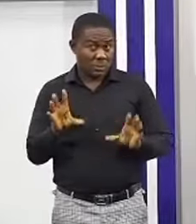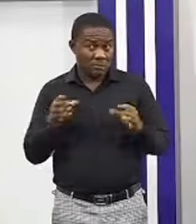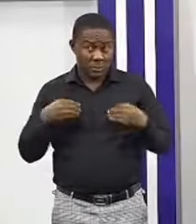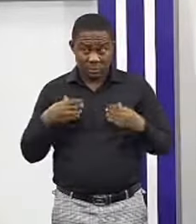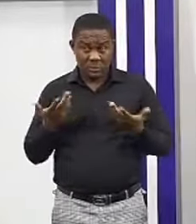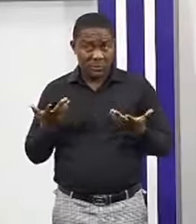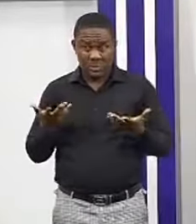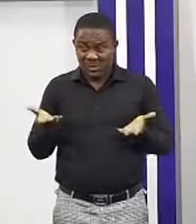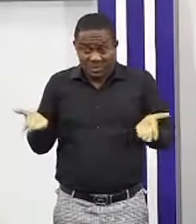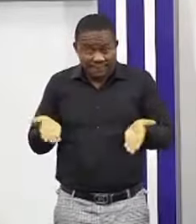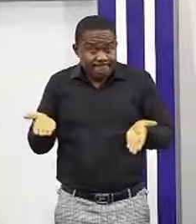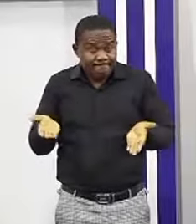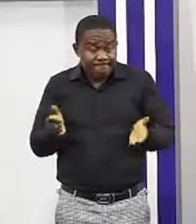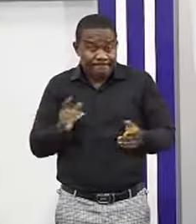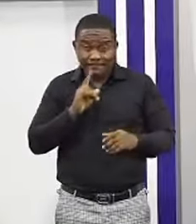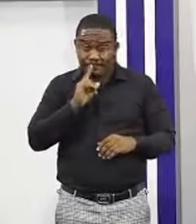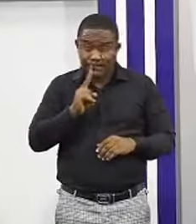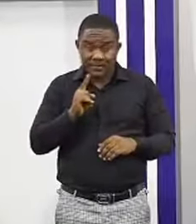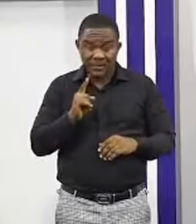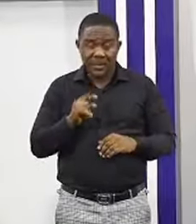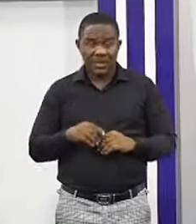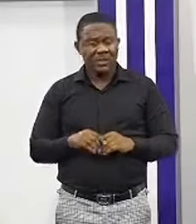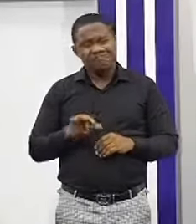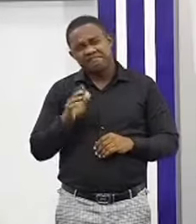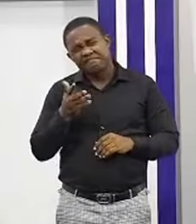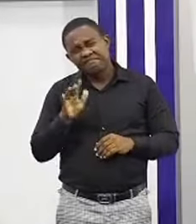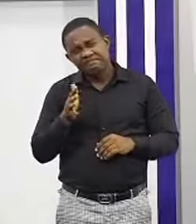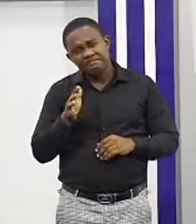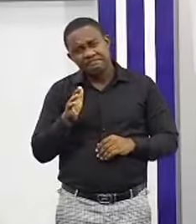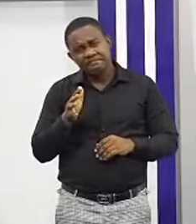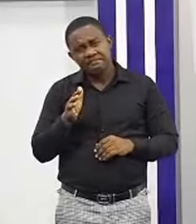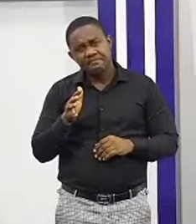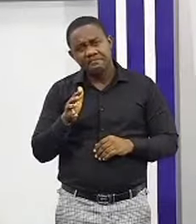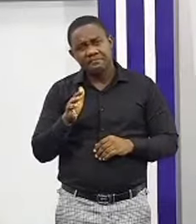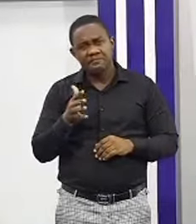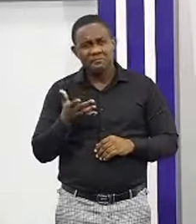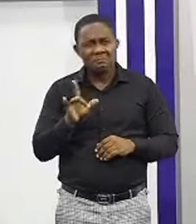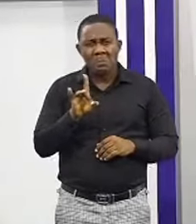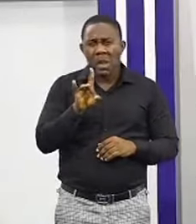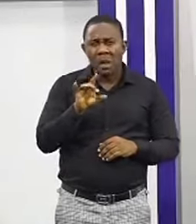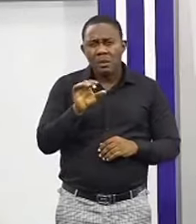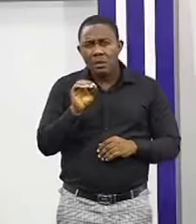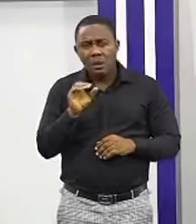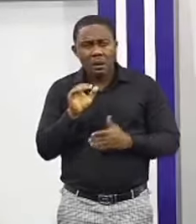other platforms that out of this about, is it 20,000 currently